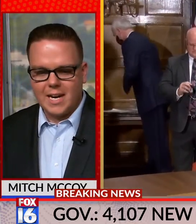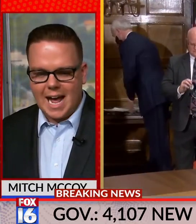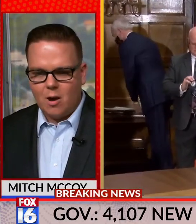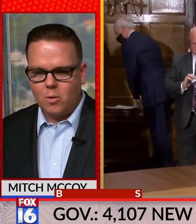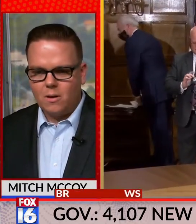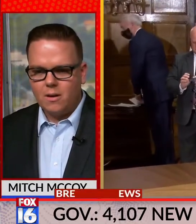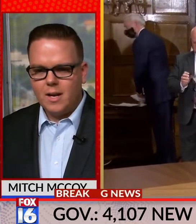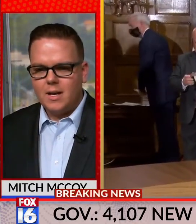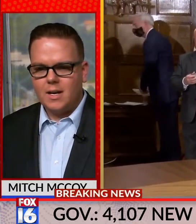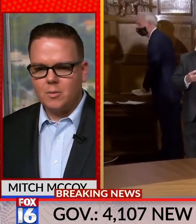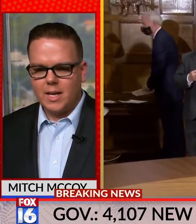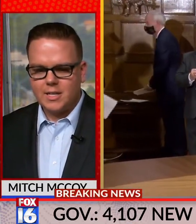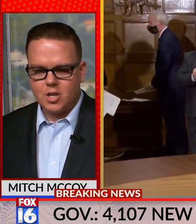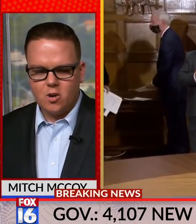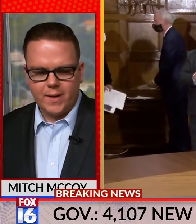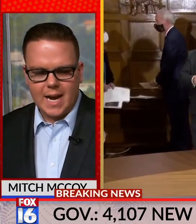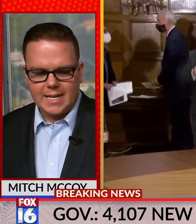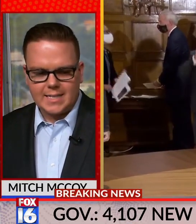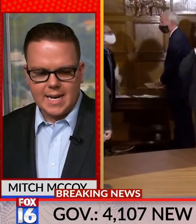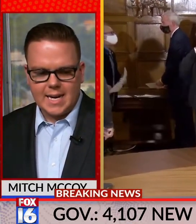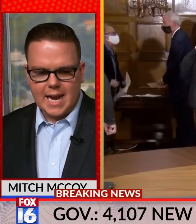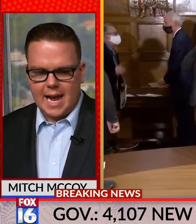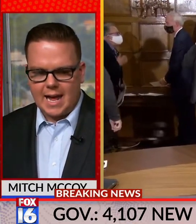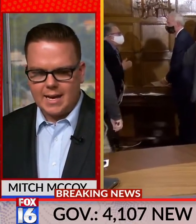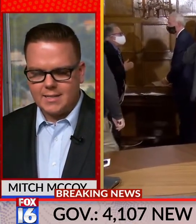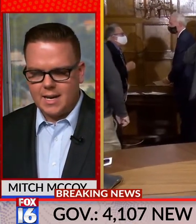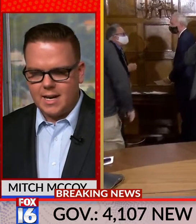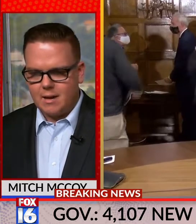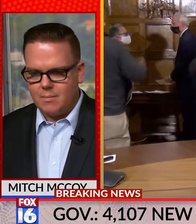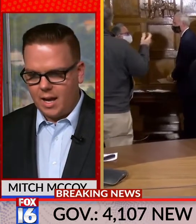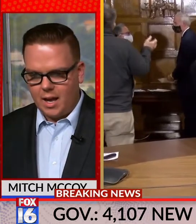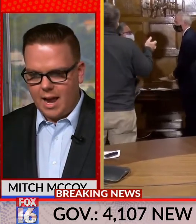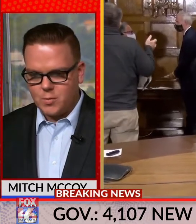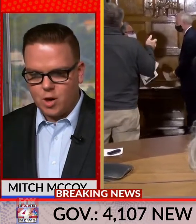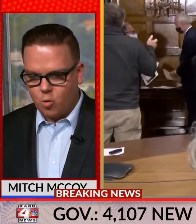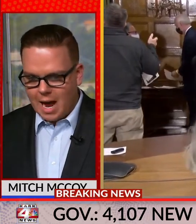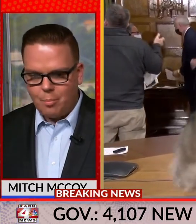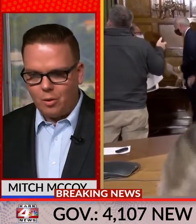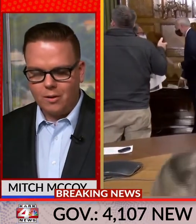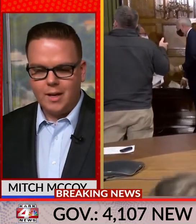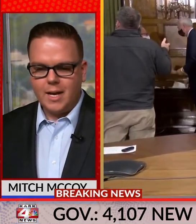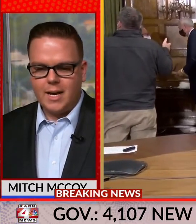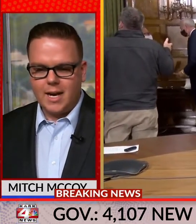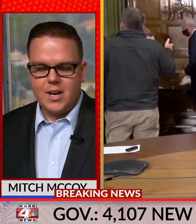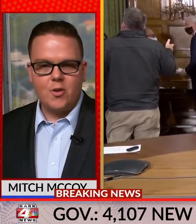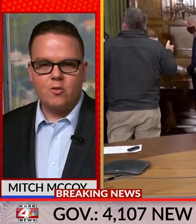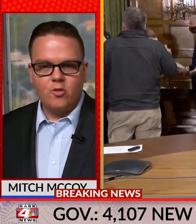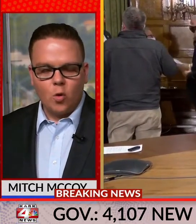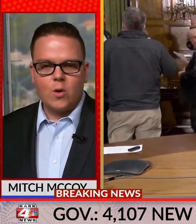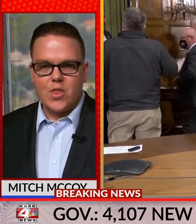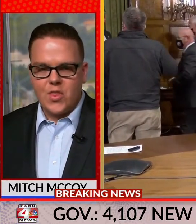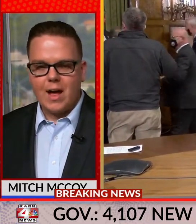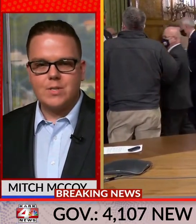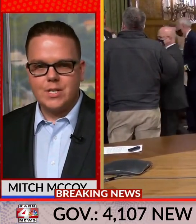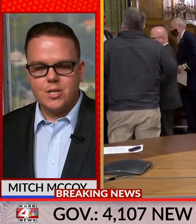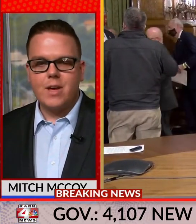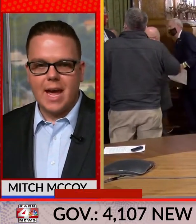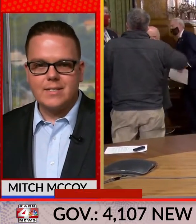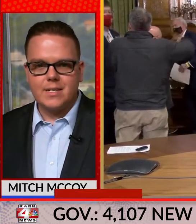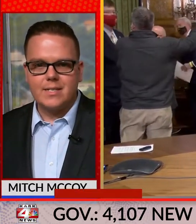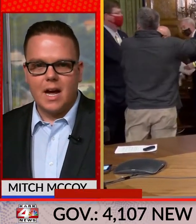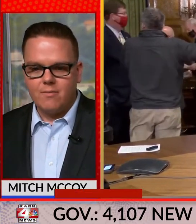an hour related to COVID-19. And as we grapple, another 4,000